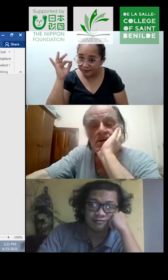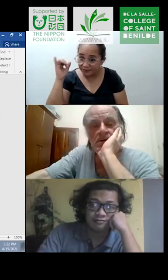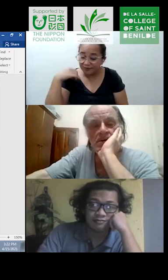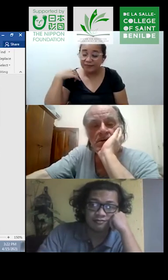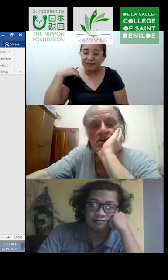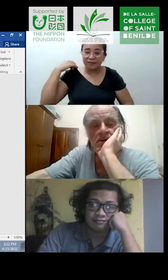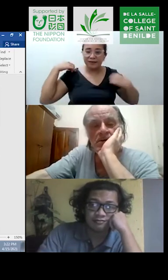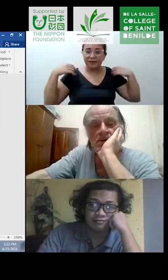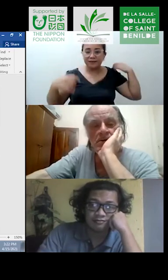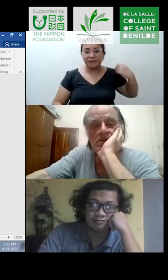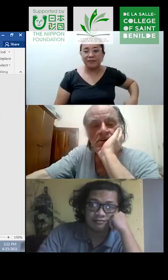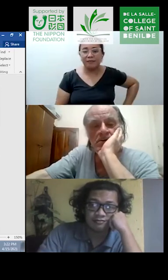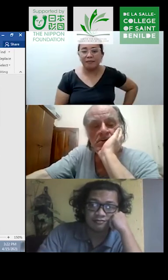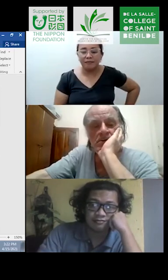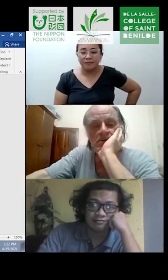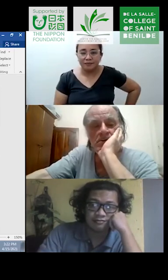Yes. So it should be